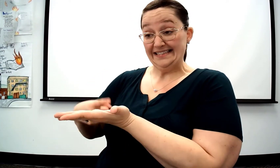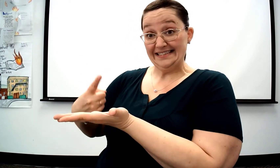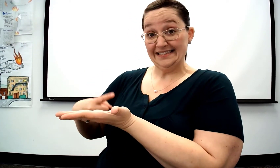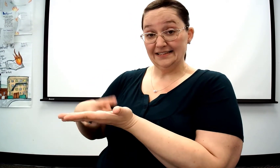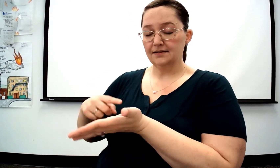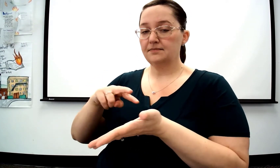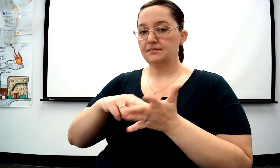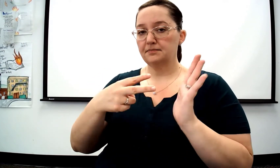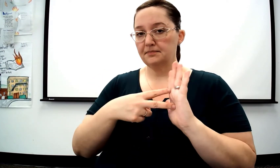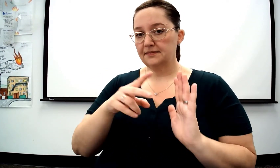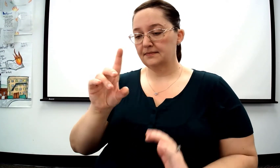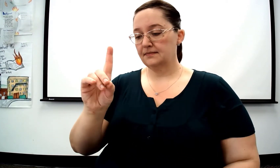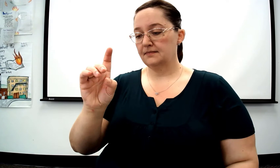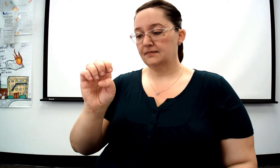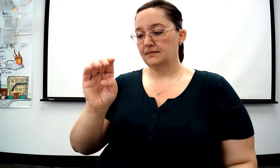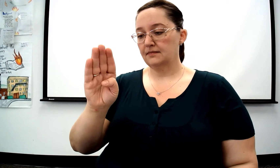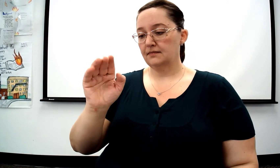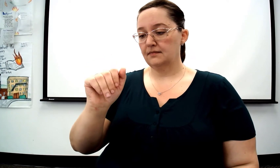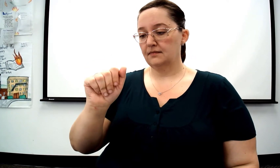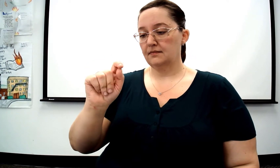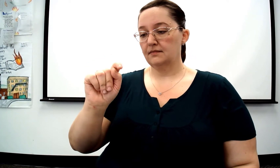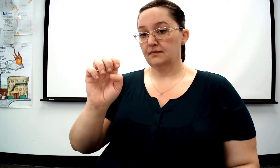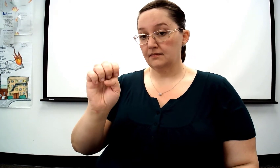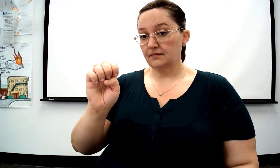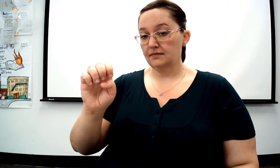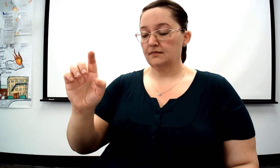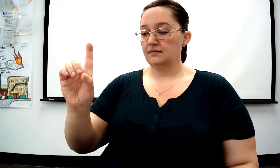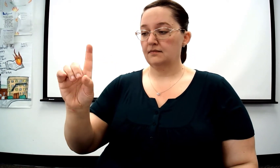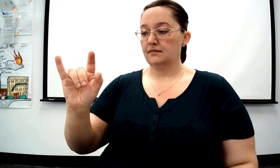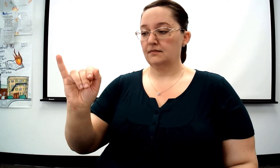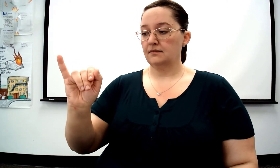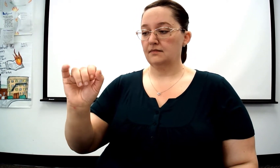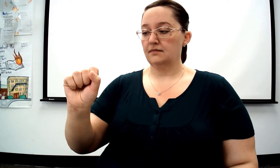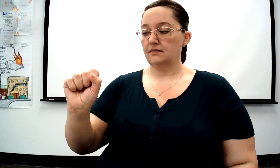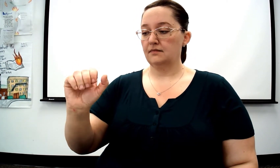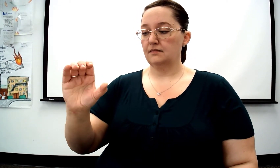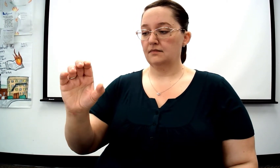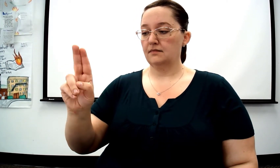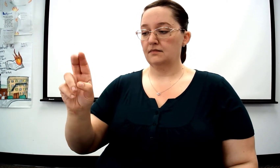you. Up and down means to debate or discuss.